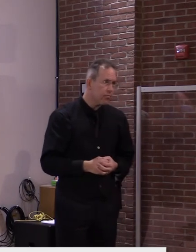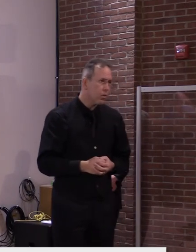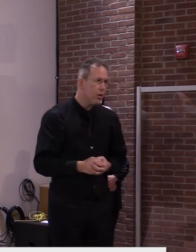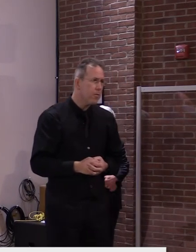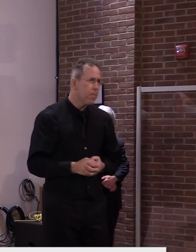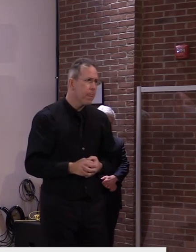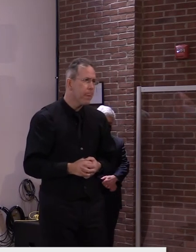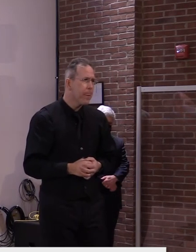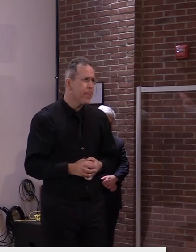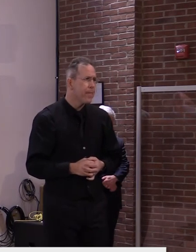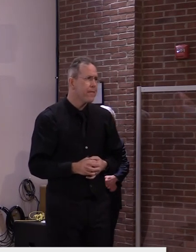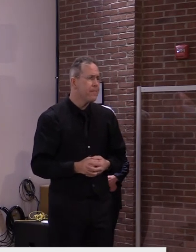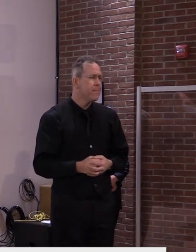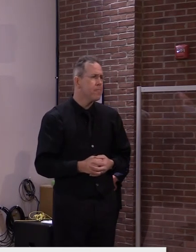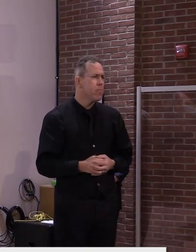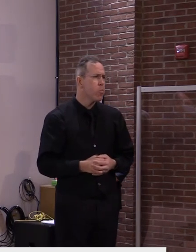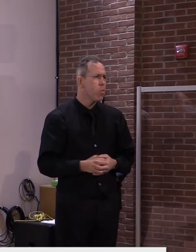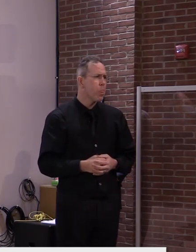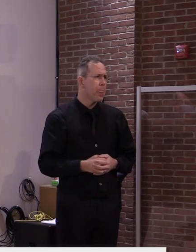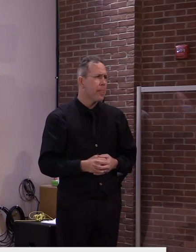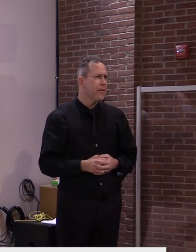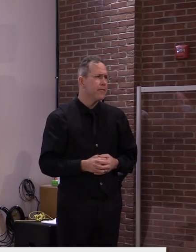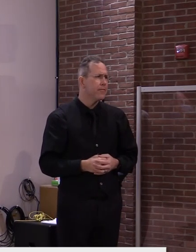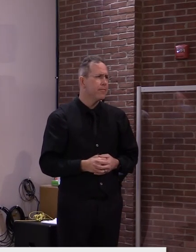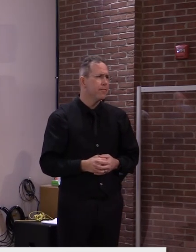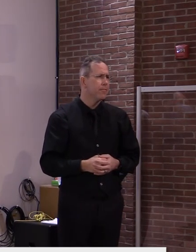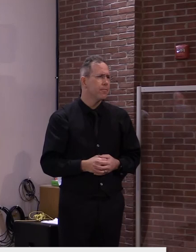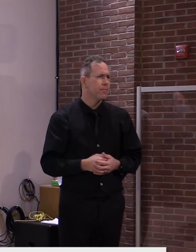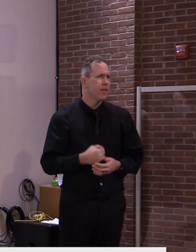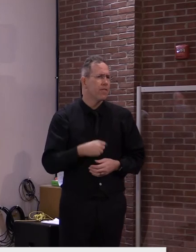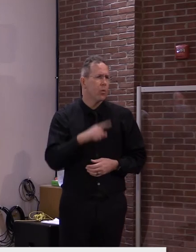I've got a couple for the doctor, if I may.